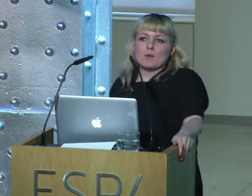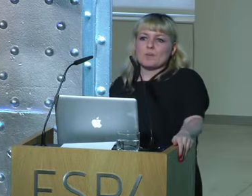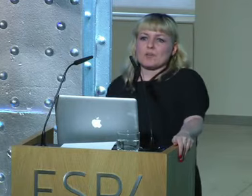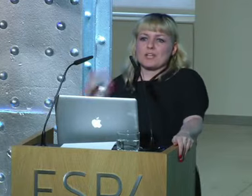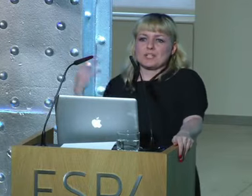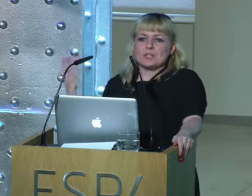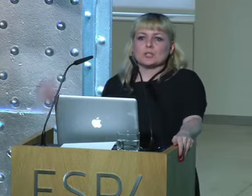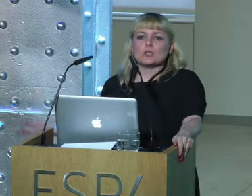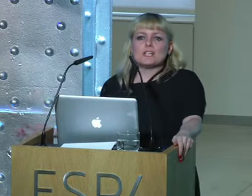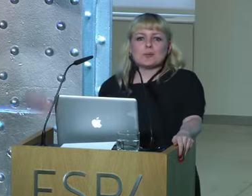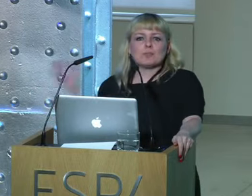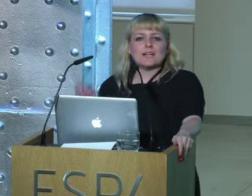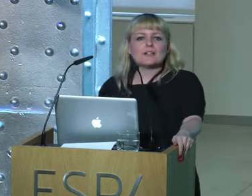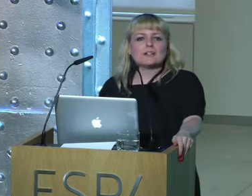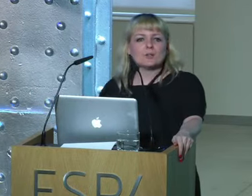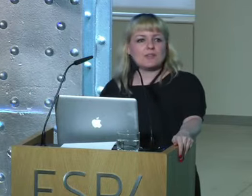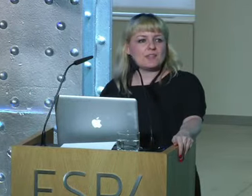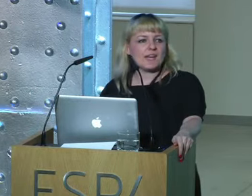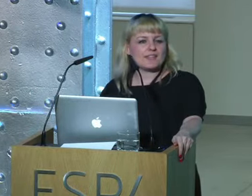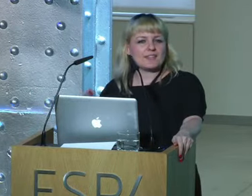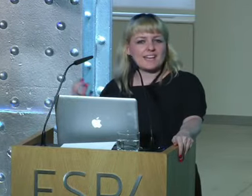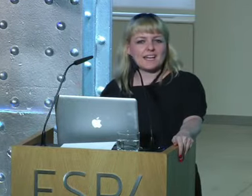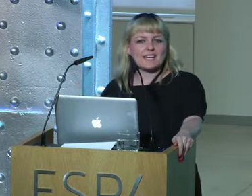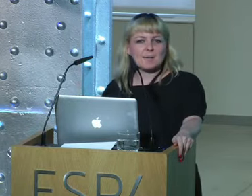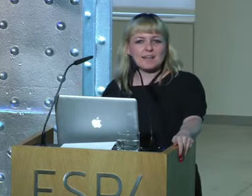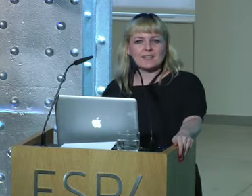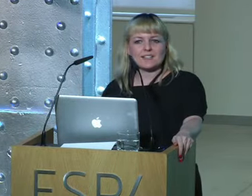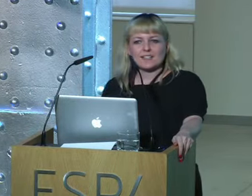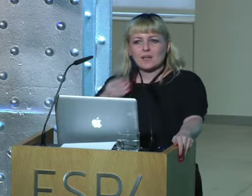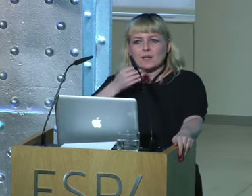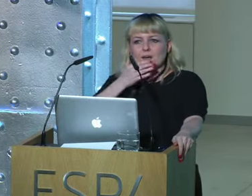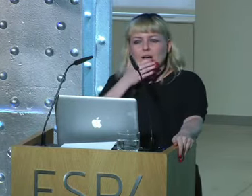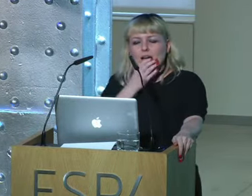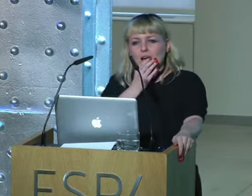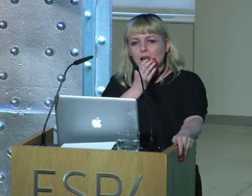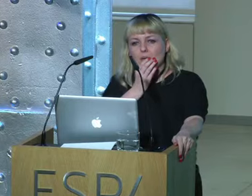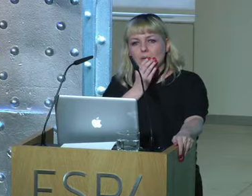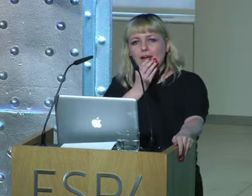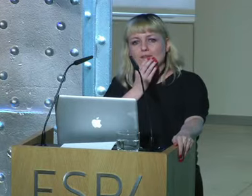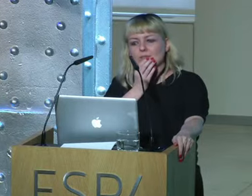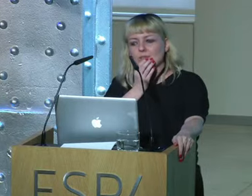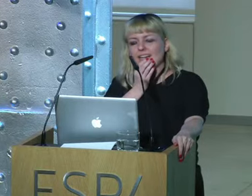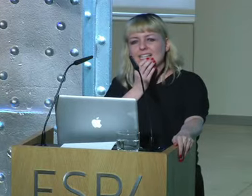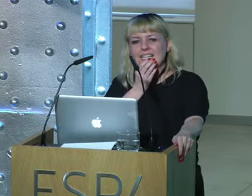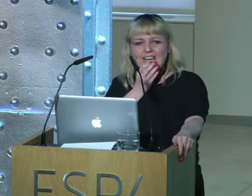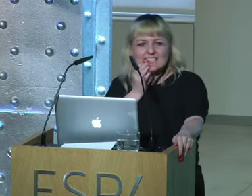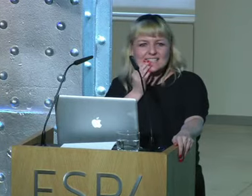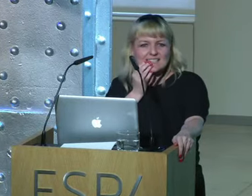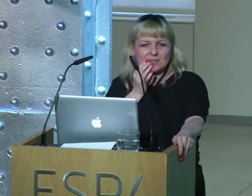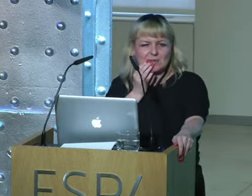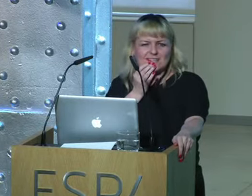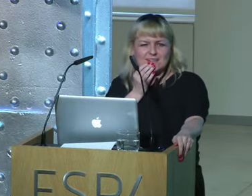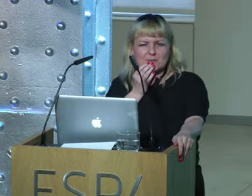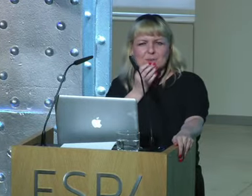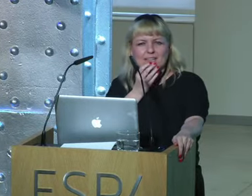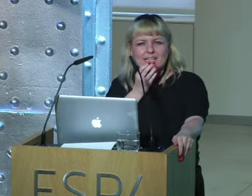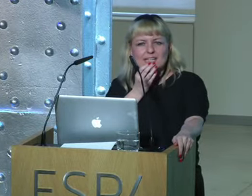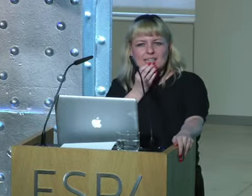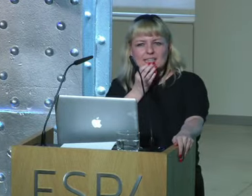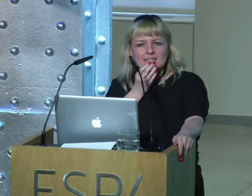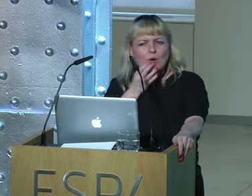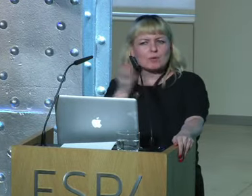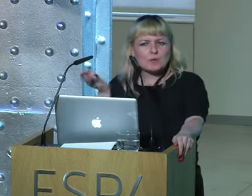But when we're actually including a player within that dynamic, we have to try and guess what it is or what